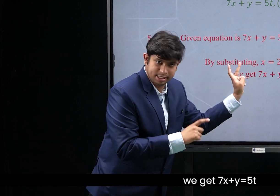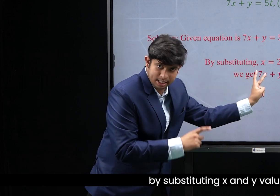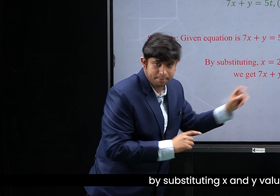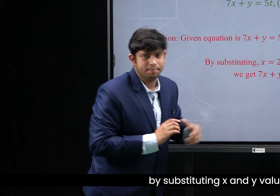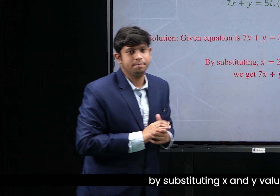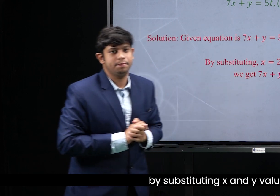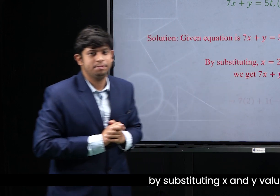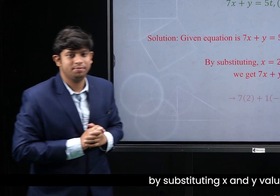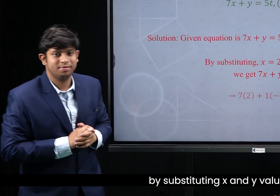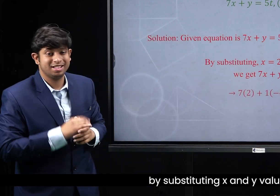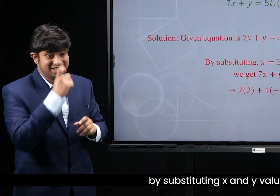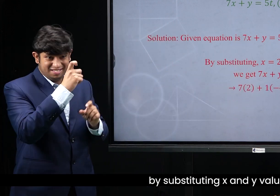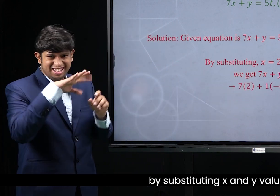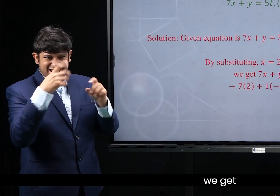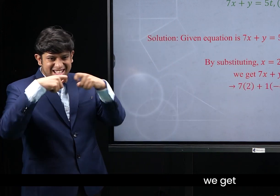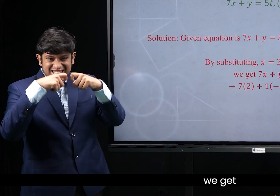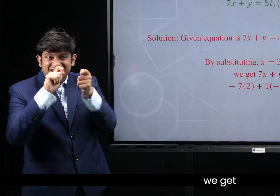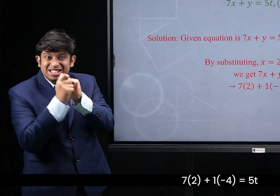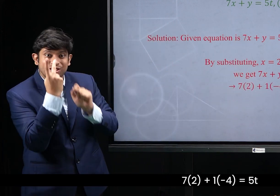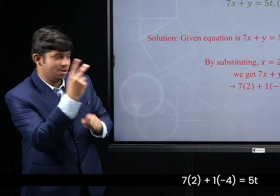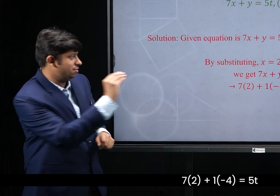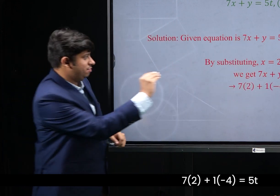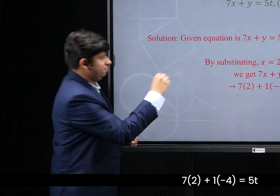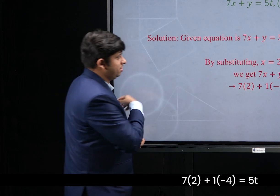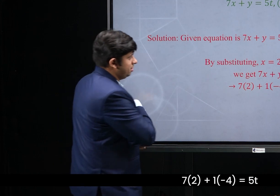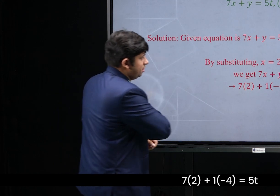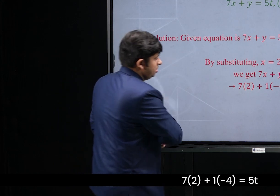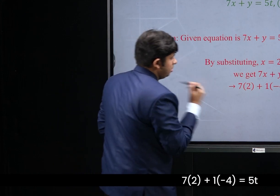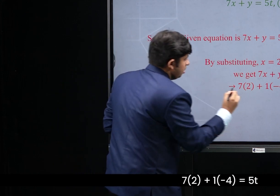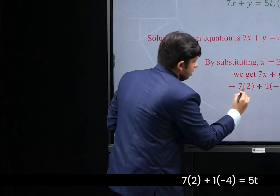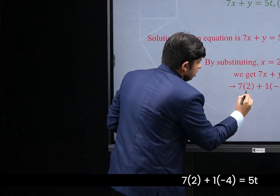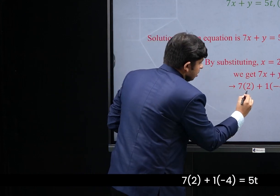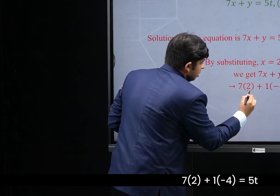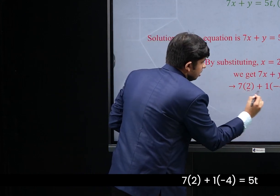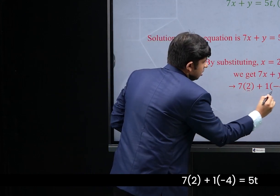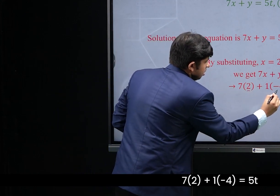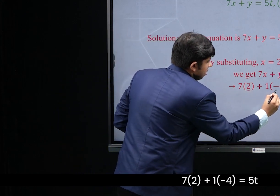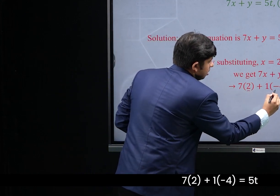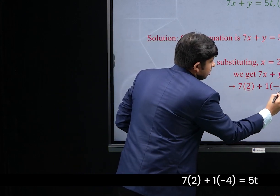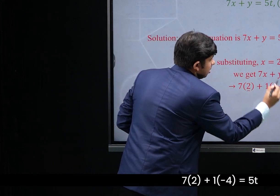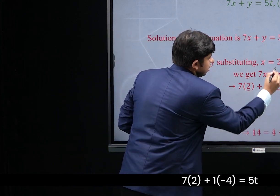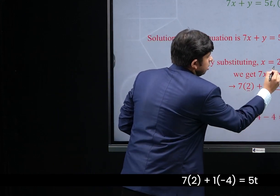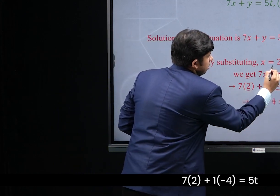By substituting x and y values, we get 7 into 2 plus 1 into minus 4 is equal to